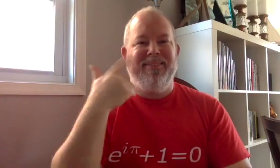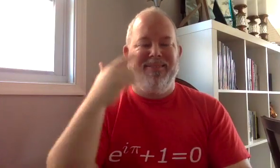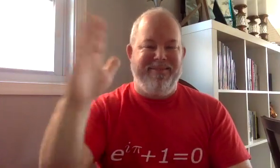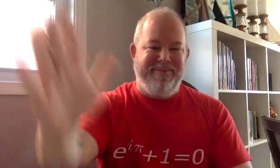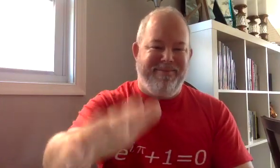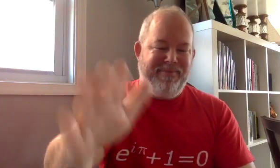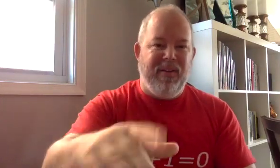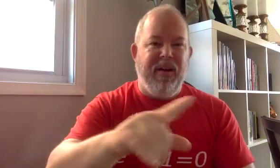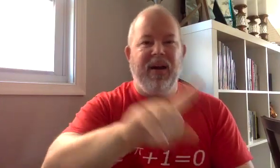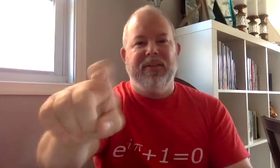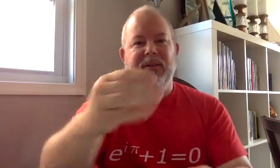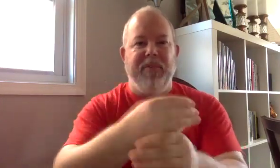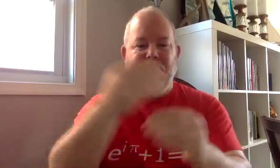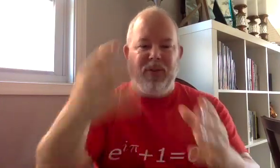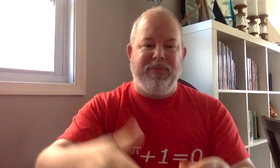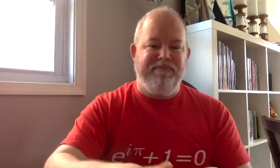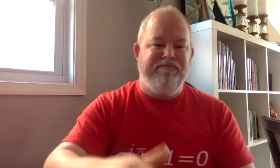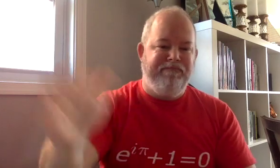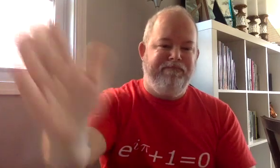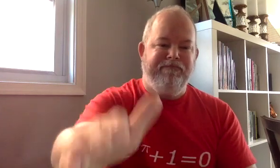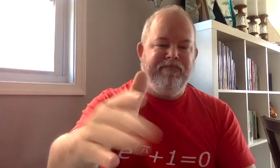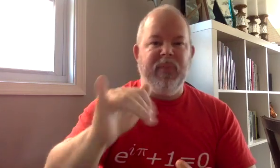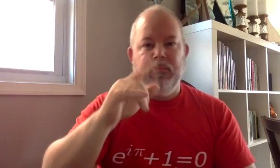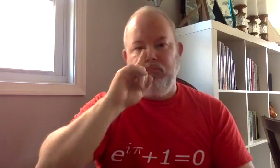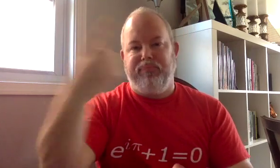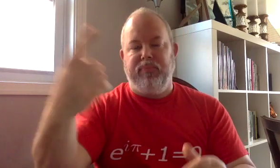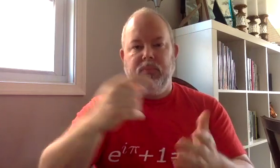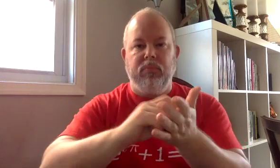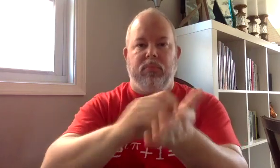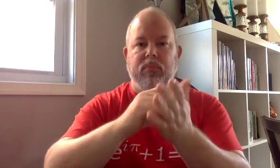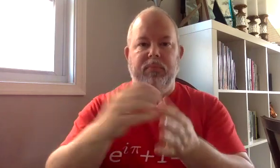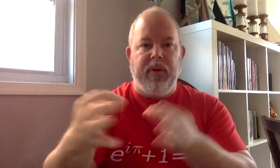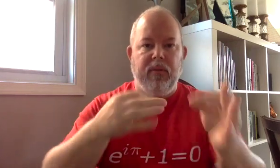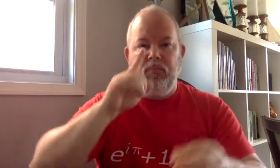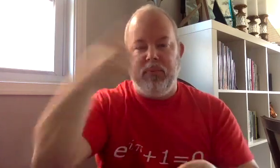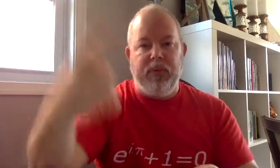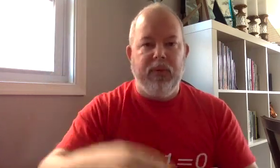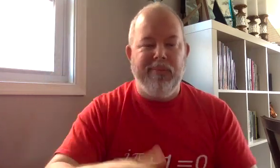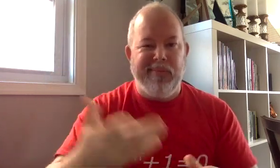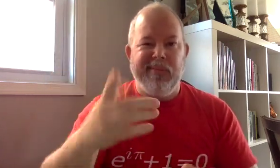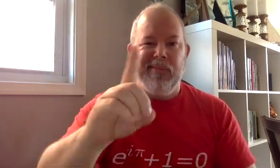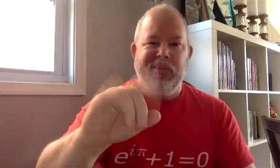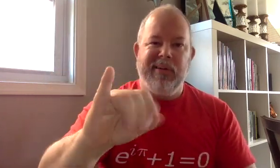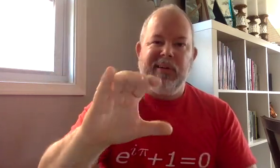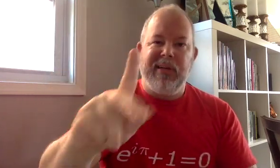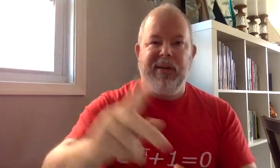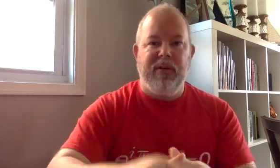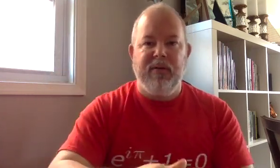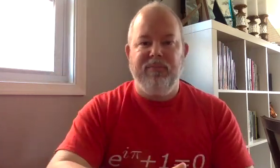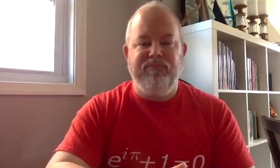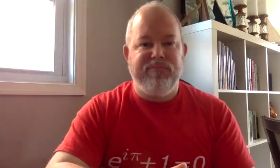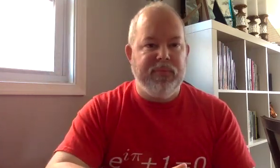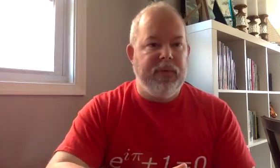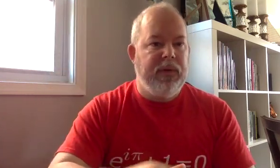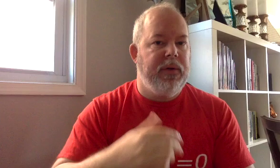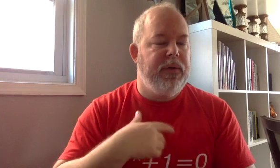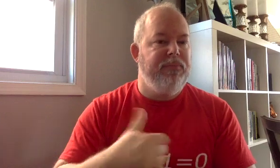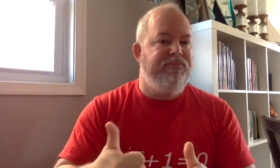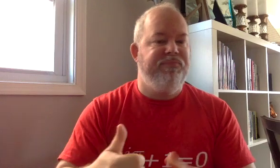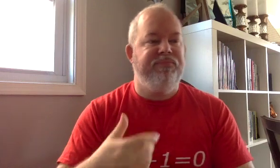food, without water. Hundreds managed to escape by car, even as an aid convoy was blocked from going into the city.